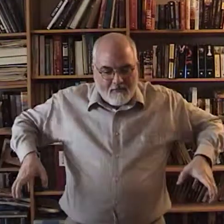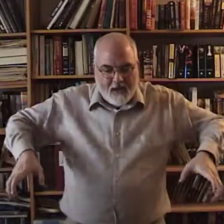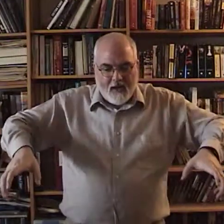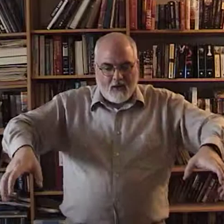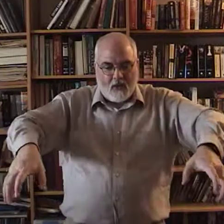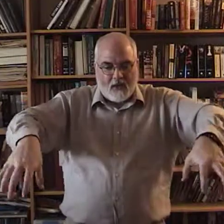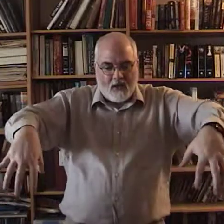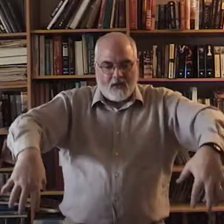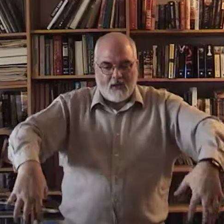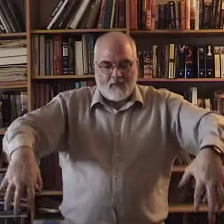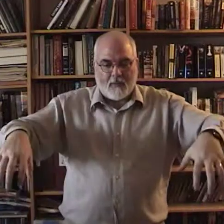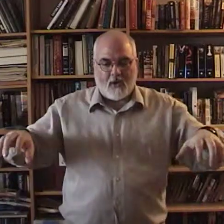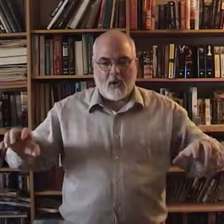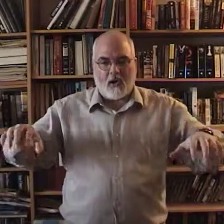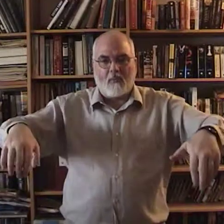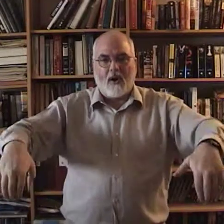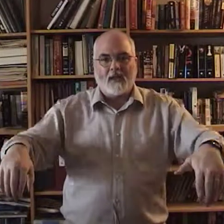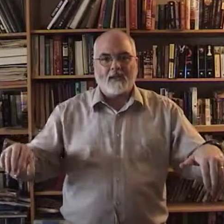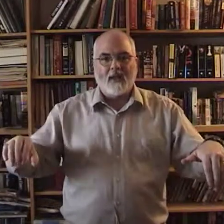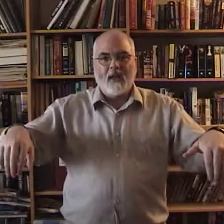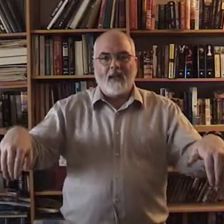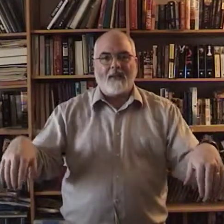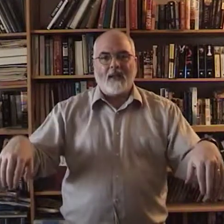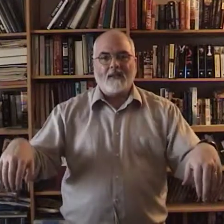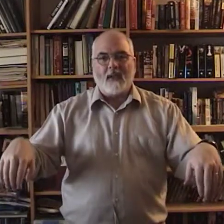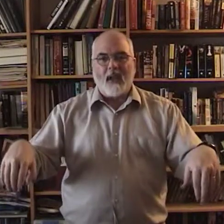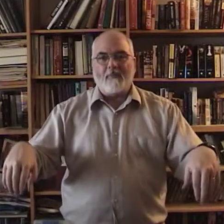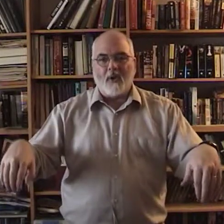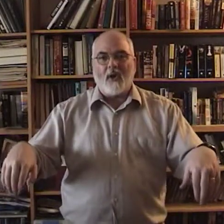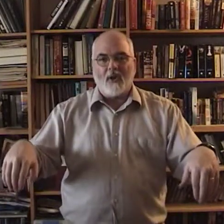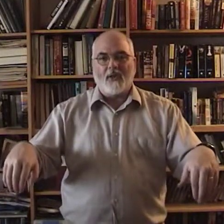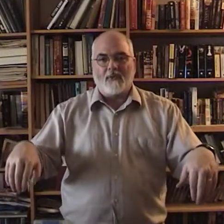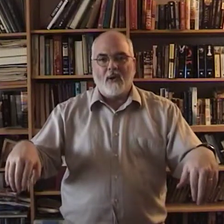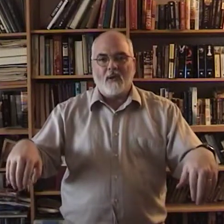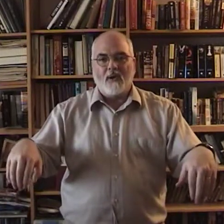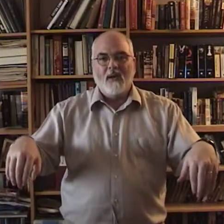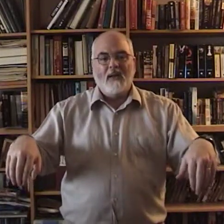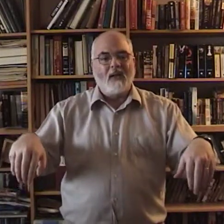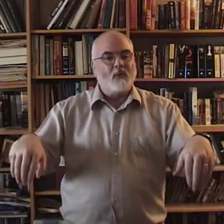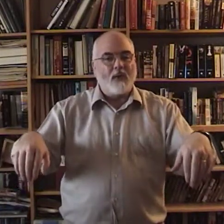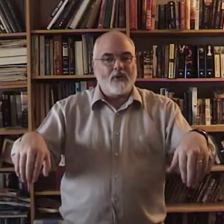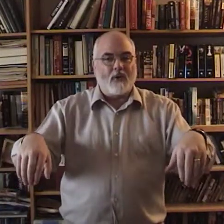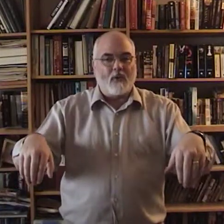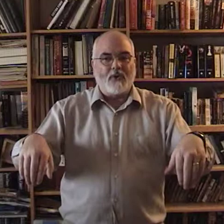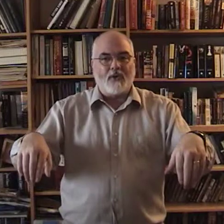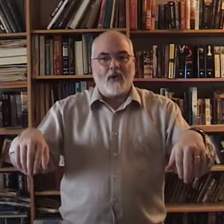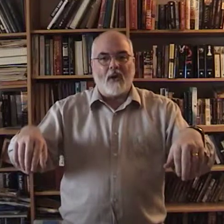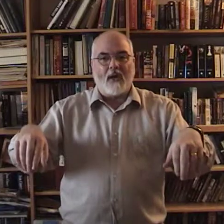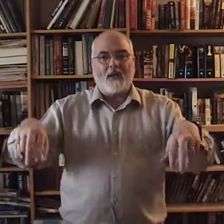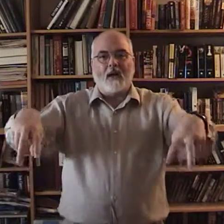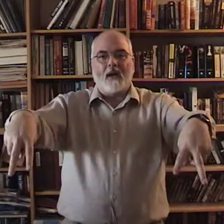big old uncomfortable armrest things that happen on a throne is what you're drawing in the air